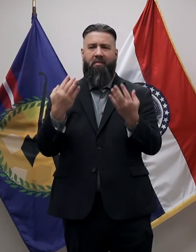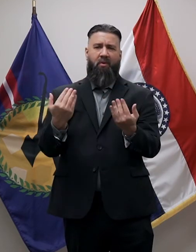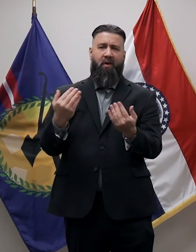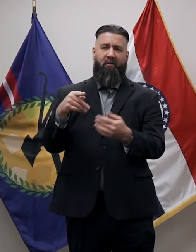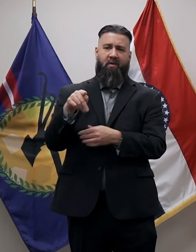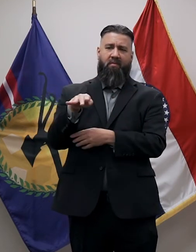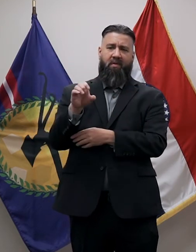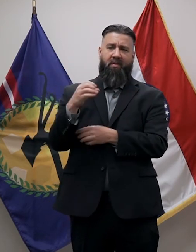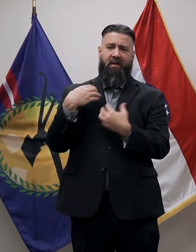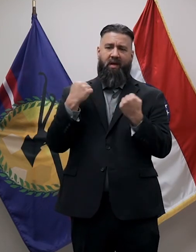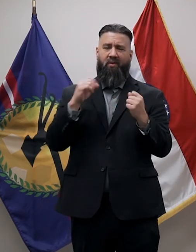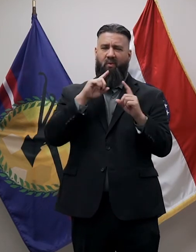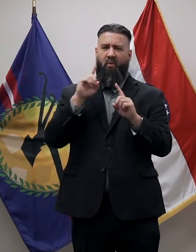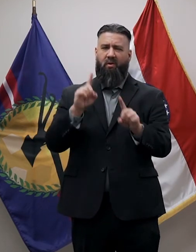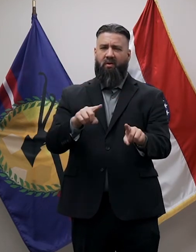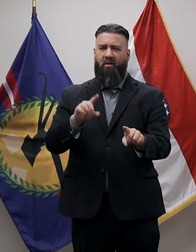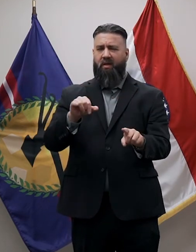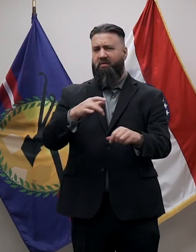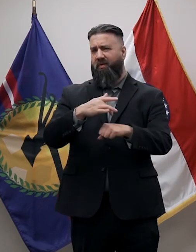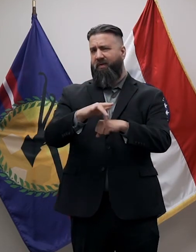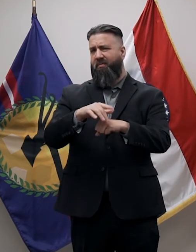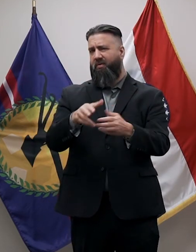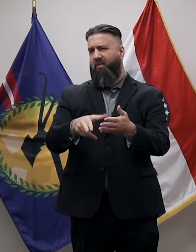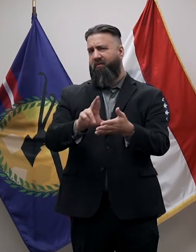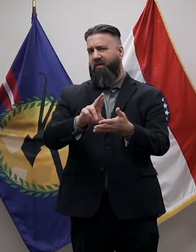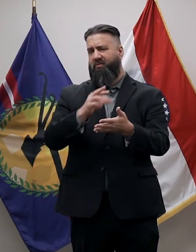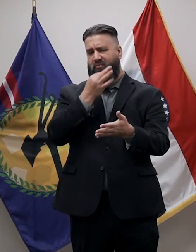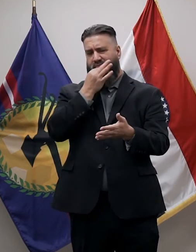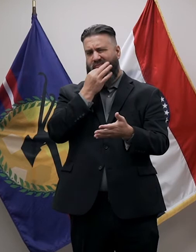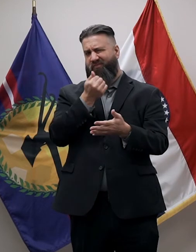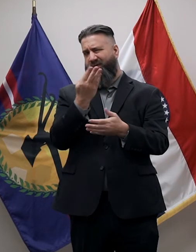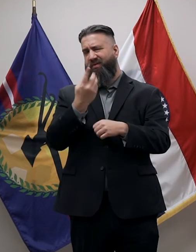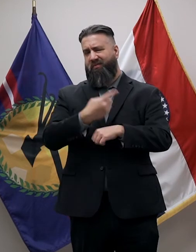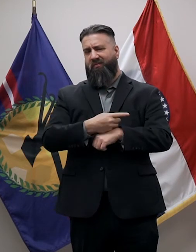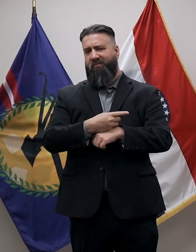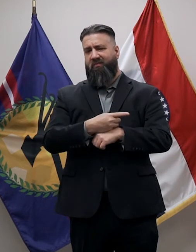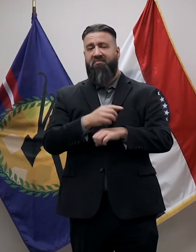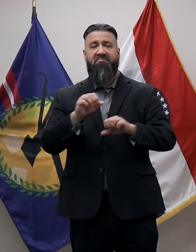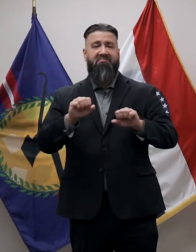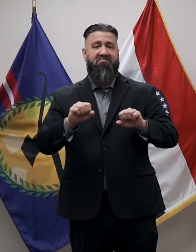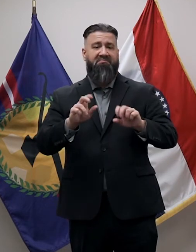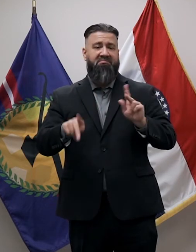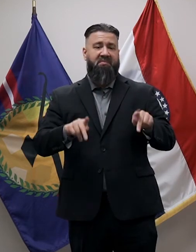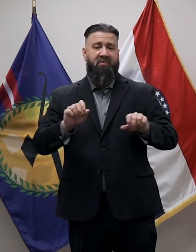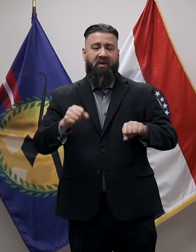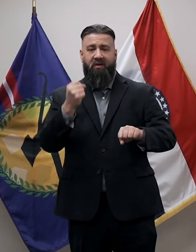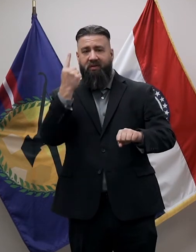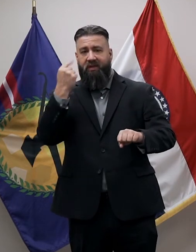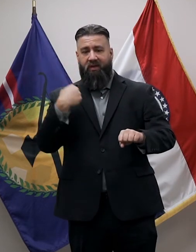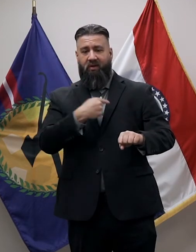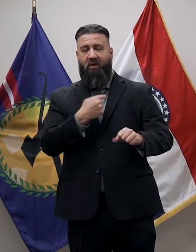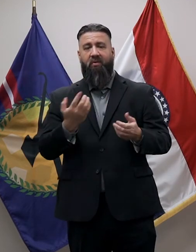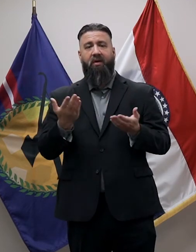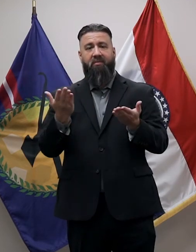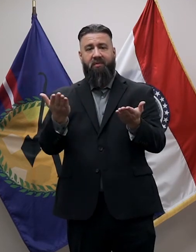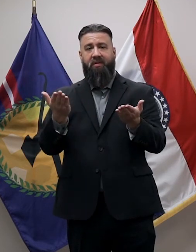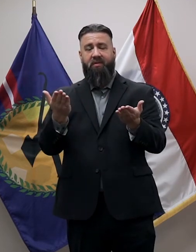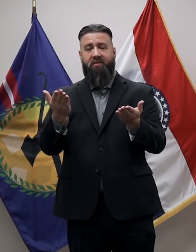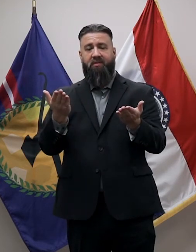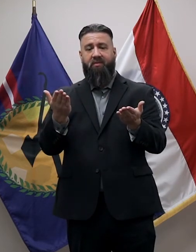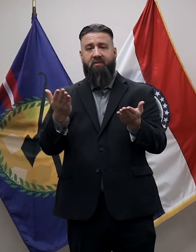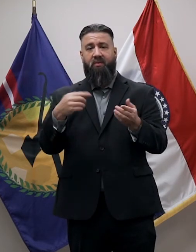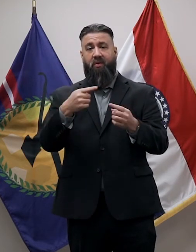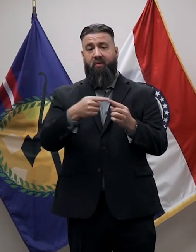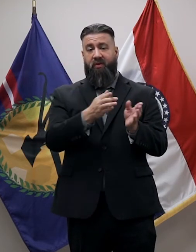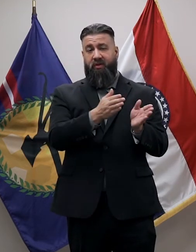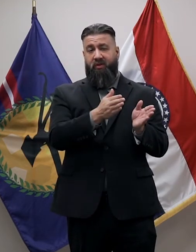order, which should be available for review in a few days, so folks can understand what our recommendations will be as we shift